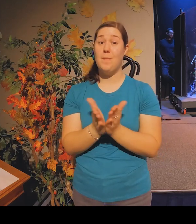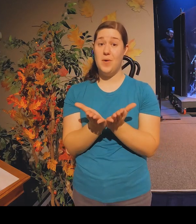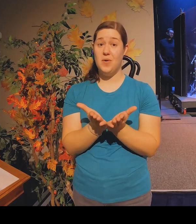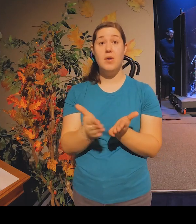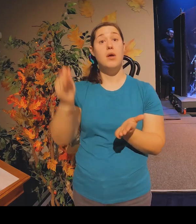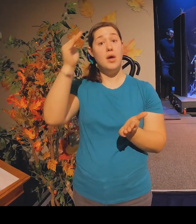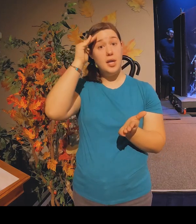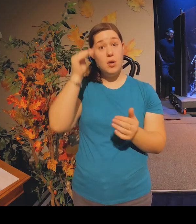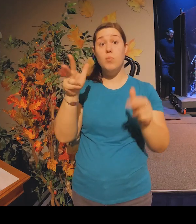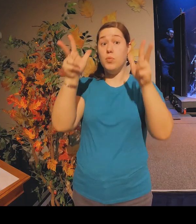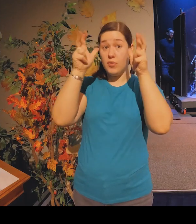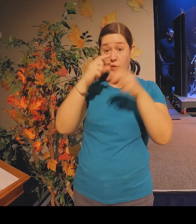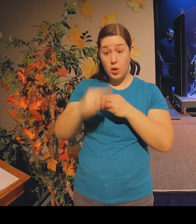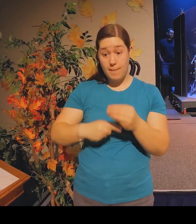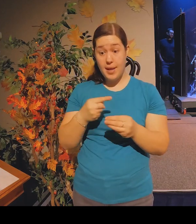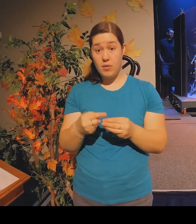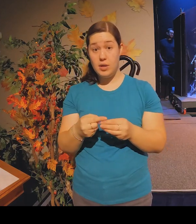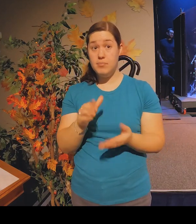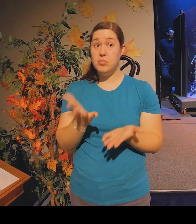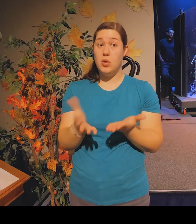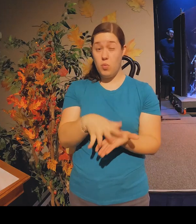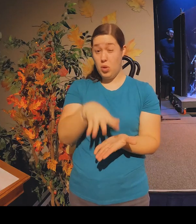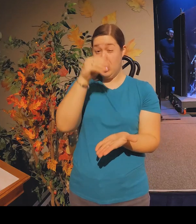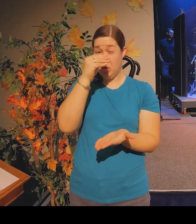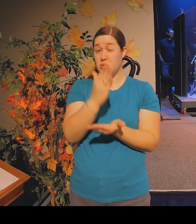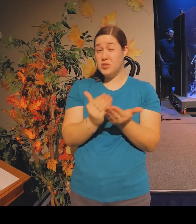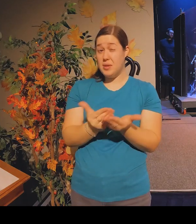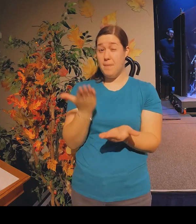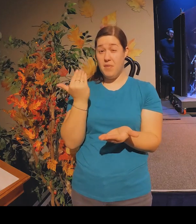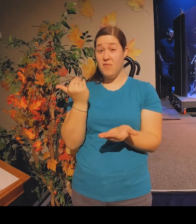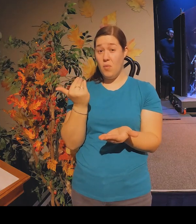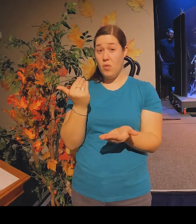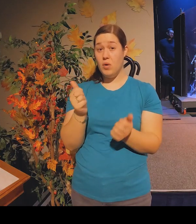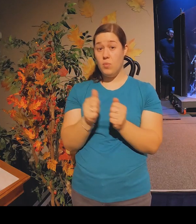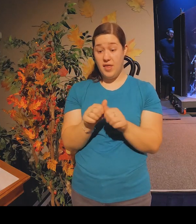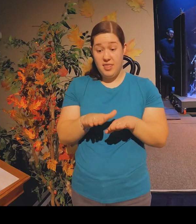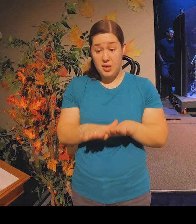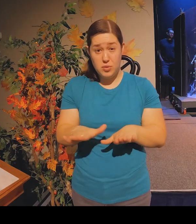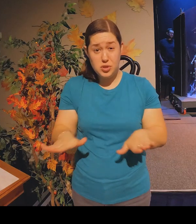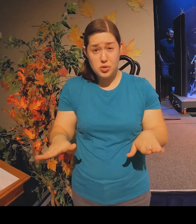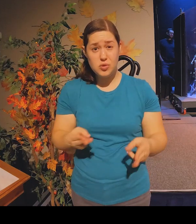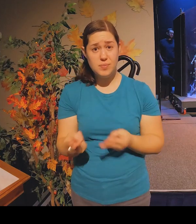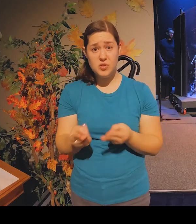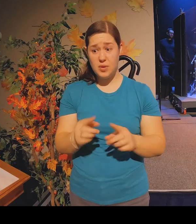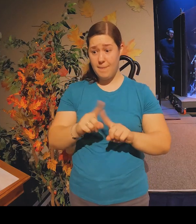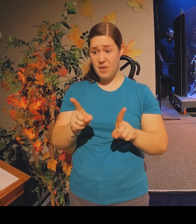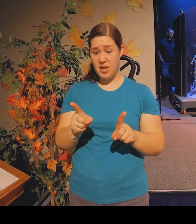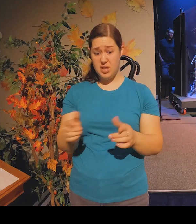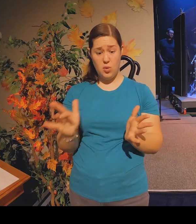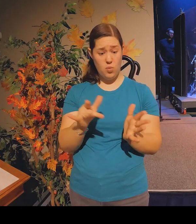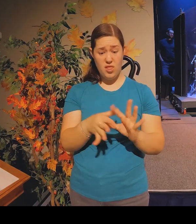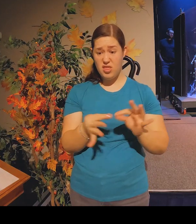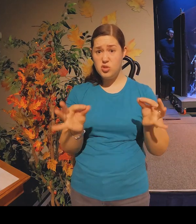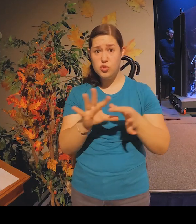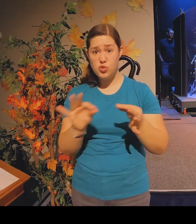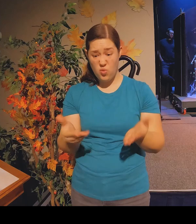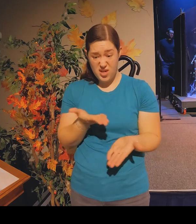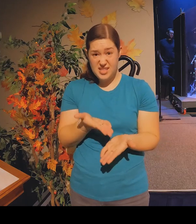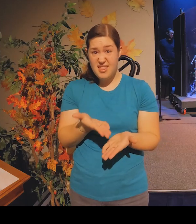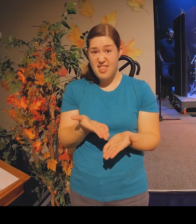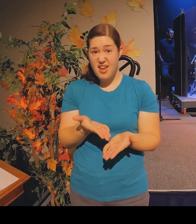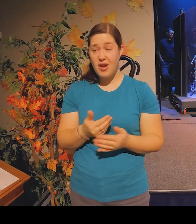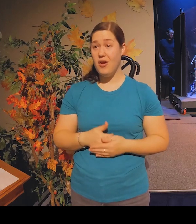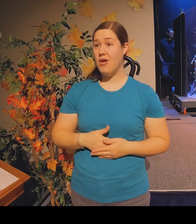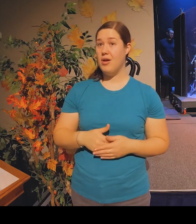You've learned some of the Bible being in children's ministry, but the stories in there are amazing. There's